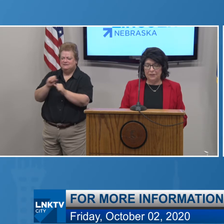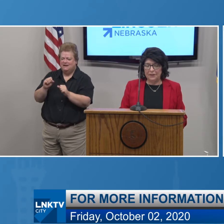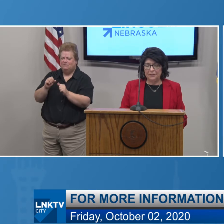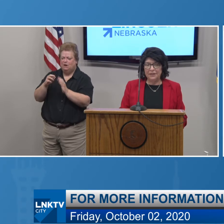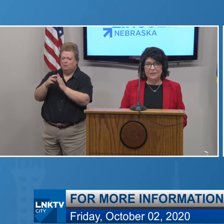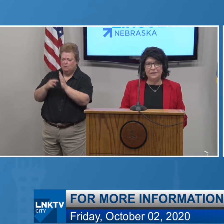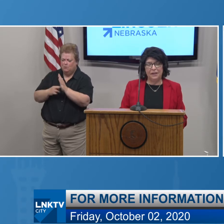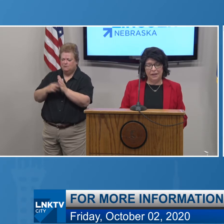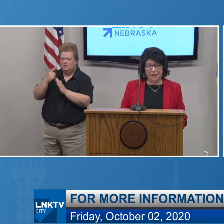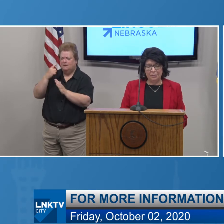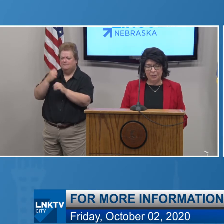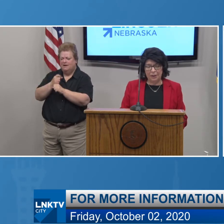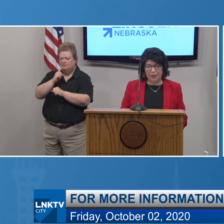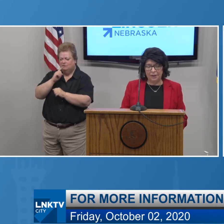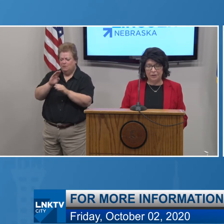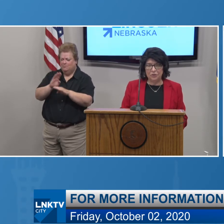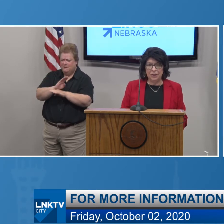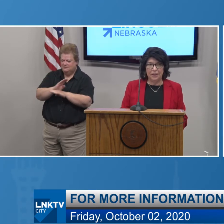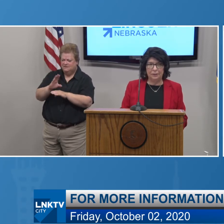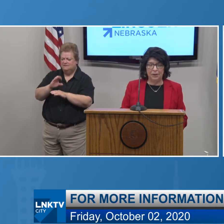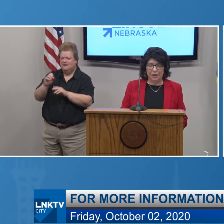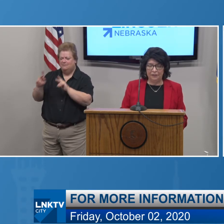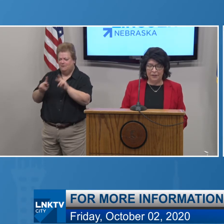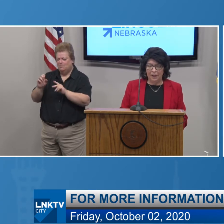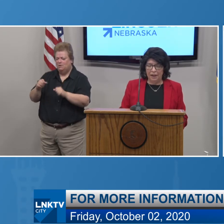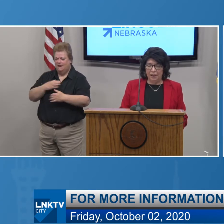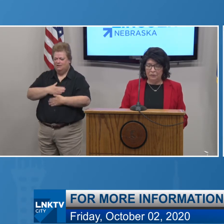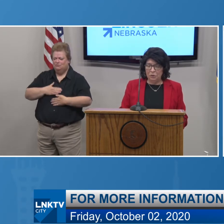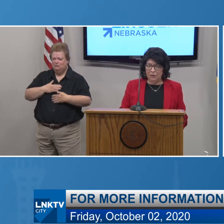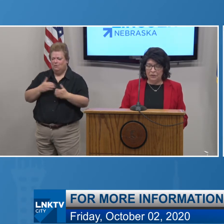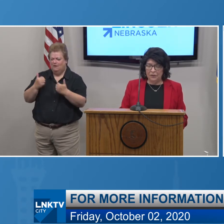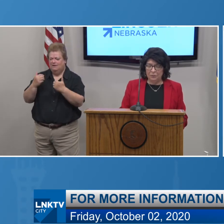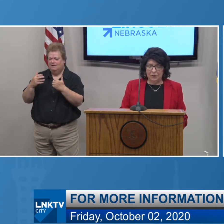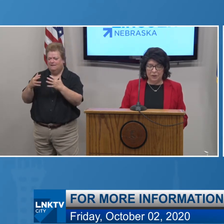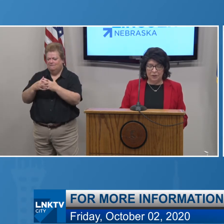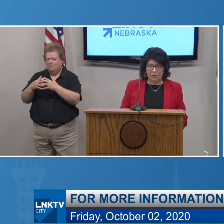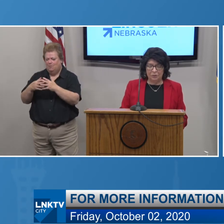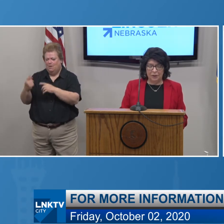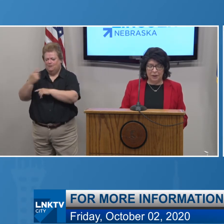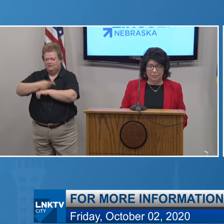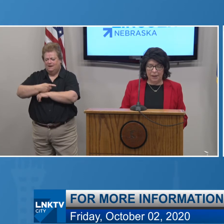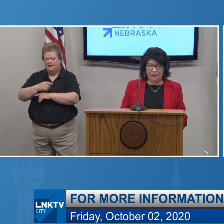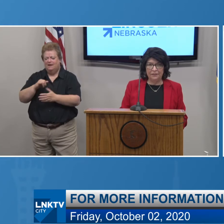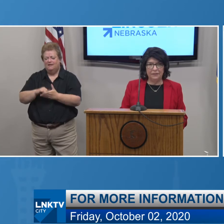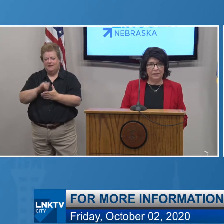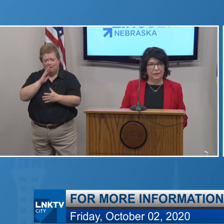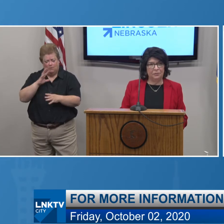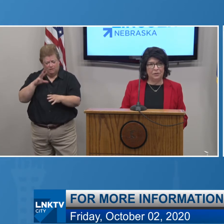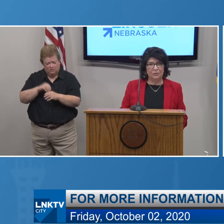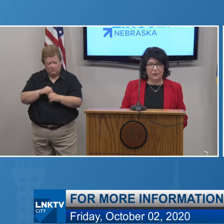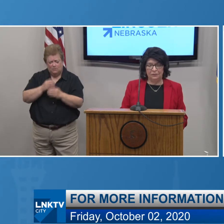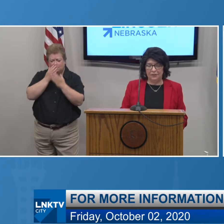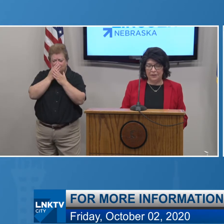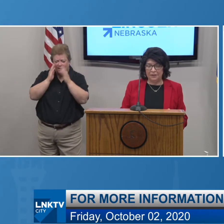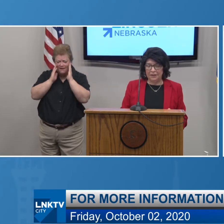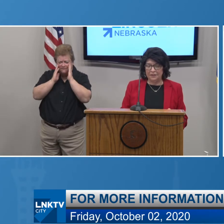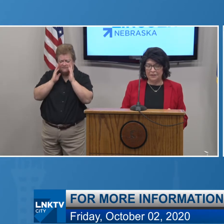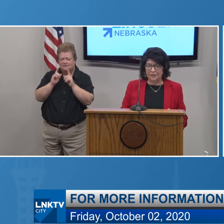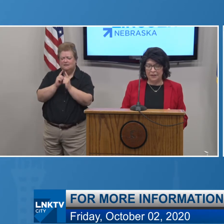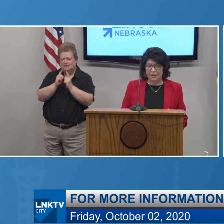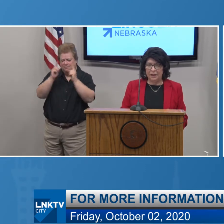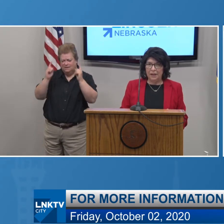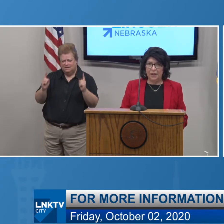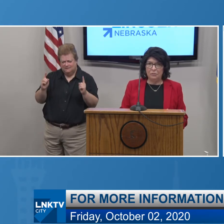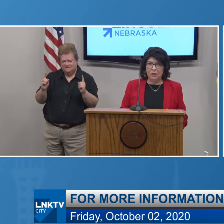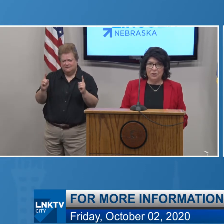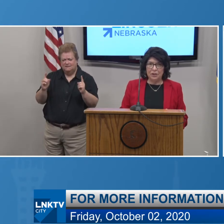our businesses and the public can enjoy game days. Of course, this will include wearing masks, observing physical